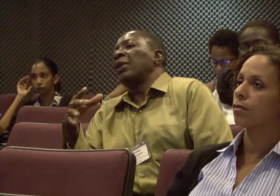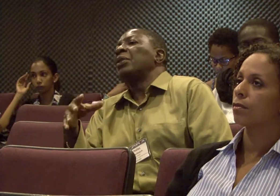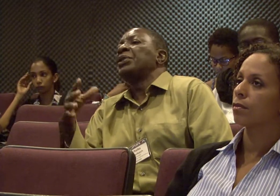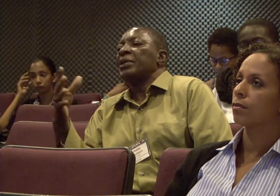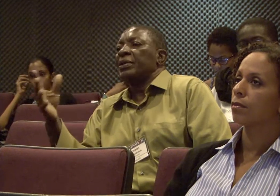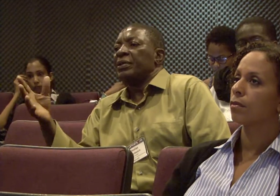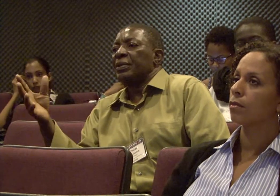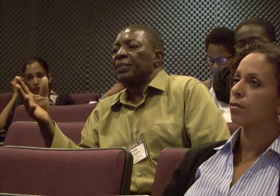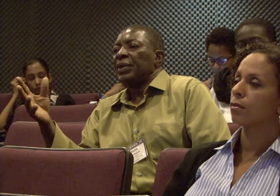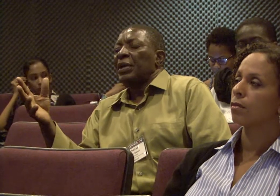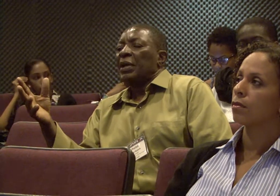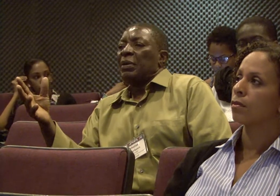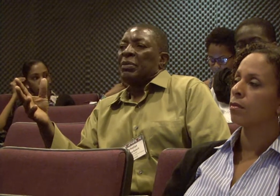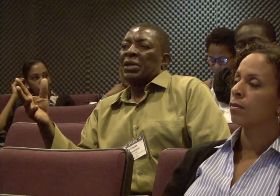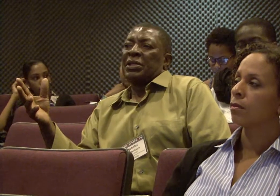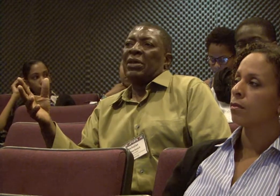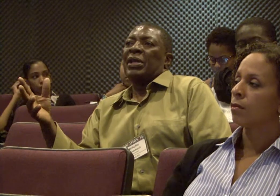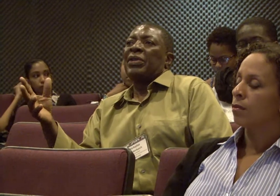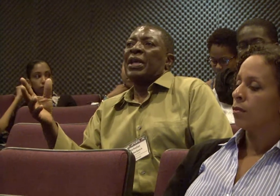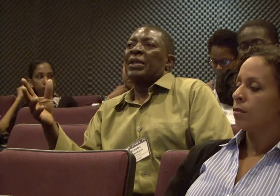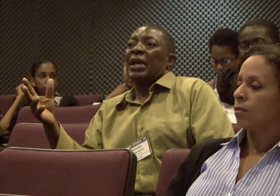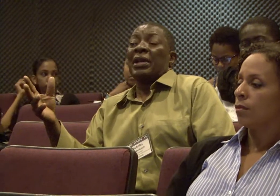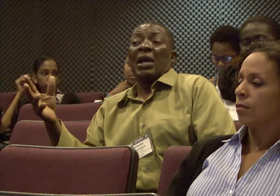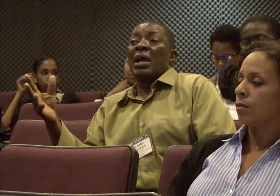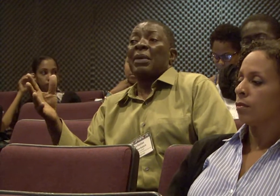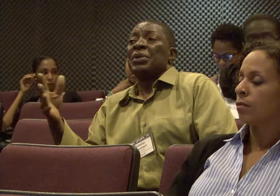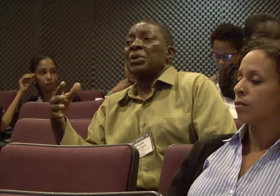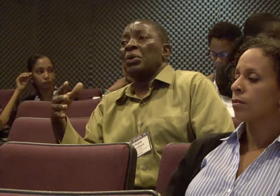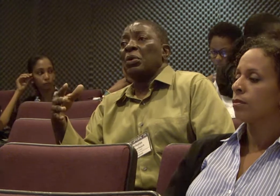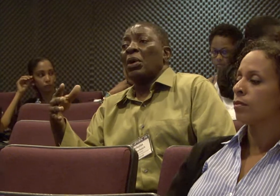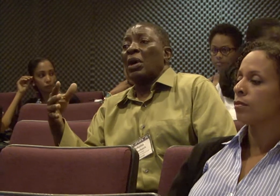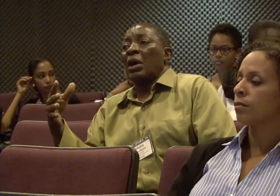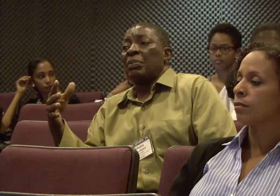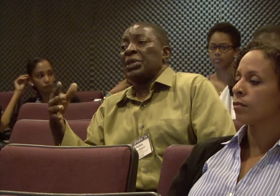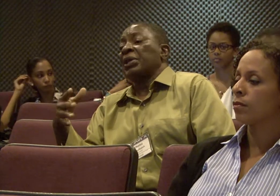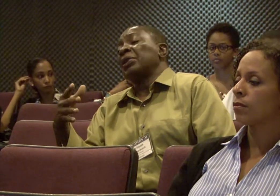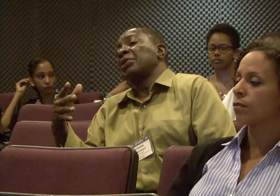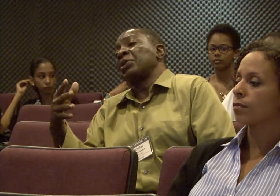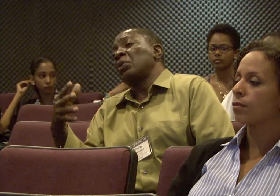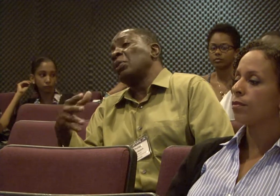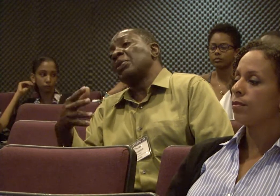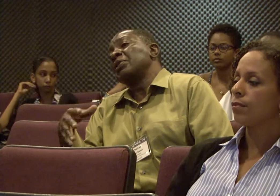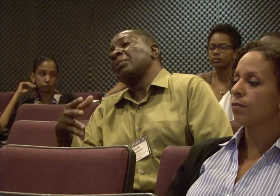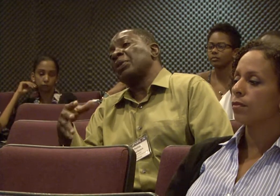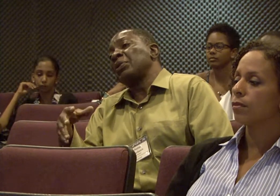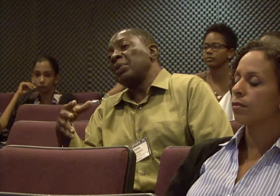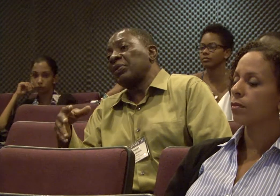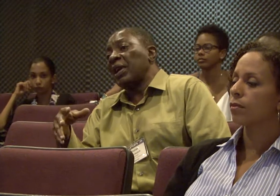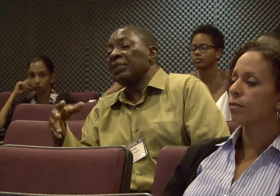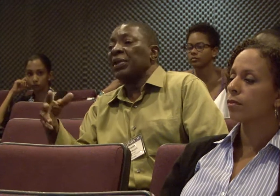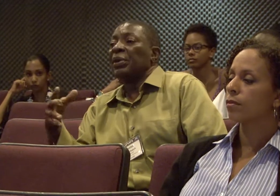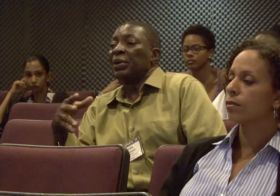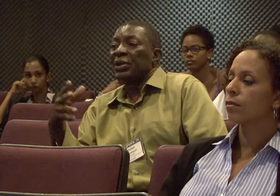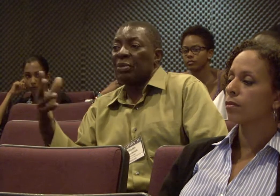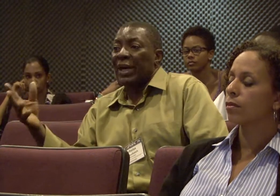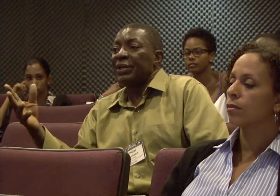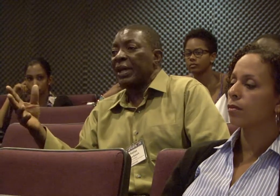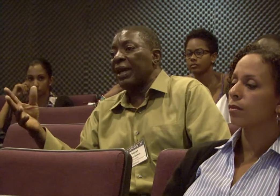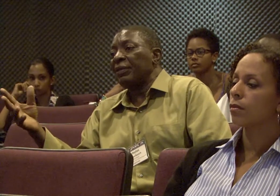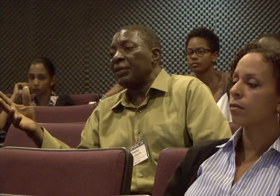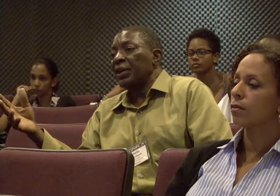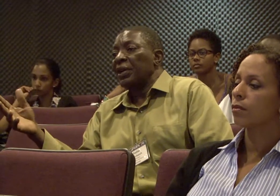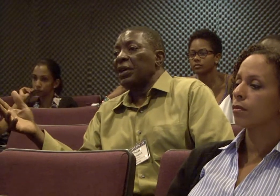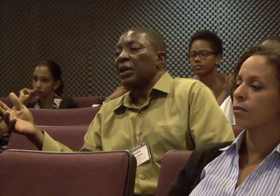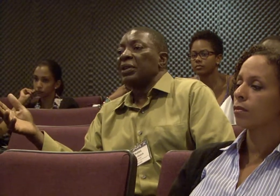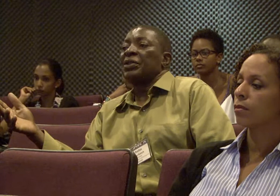health authorities. Because I really think that I happen to know a particular school principal who's been trying for the longest while to